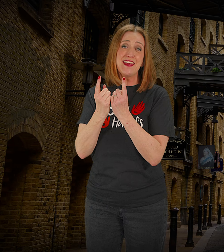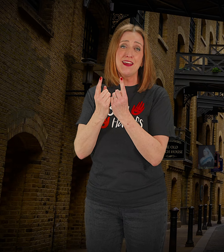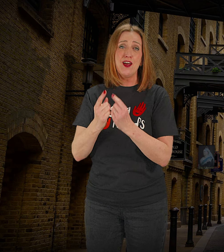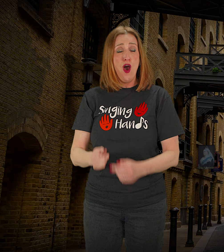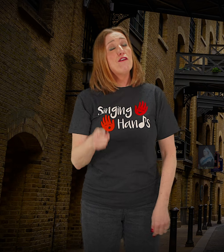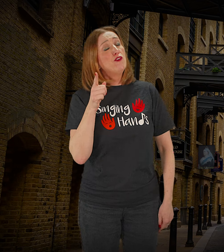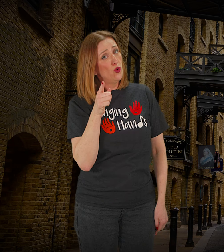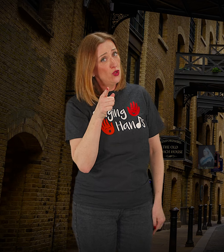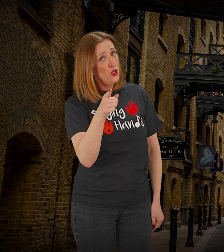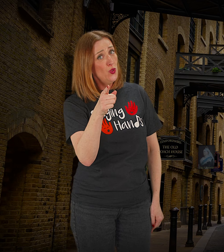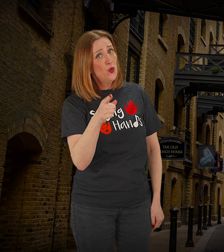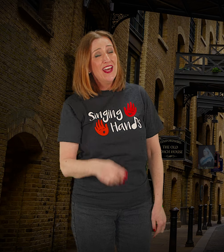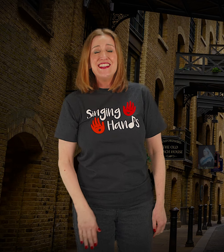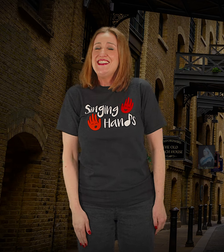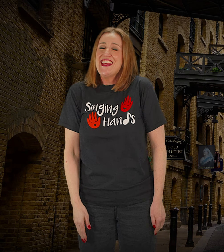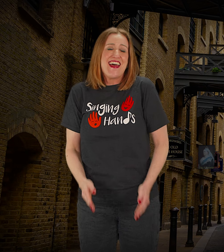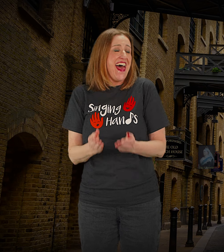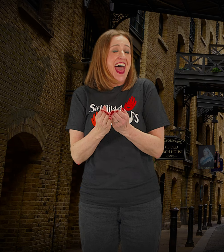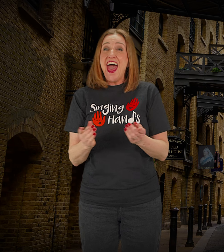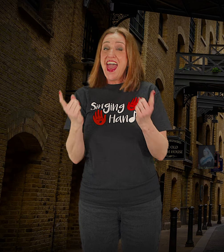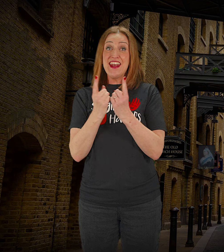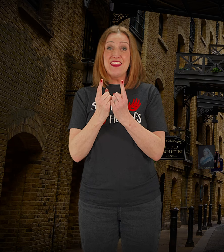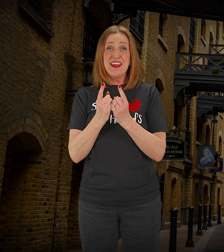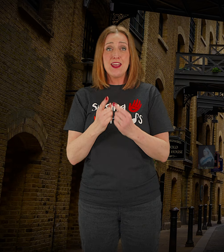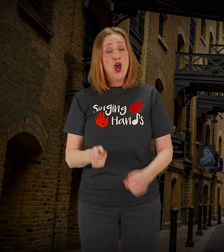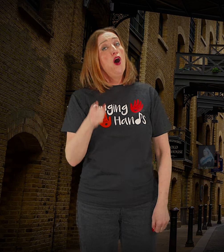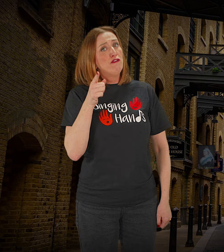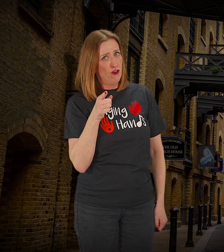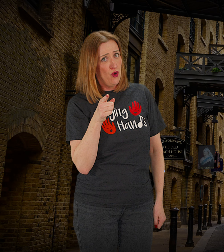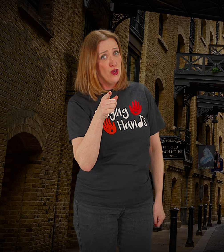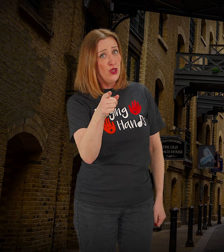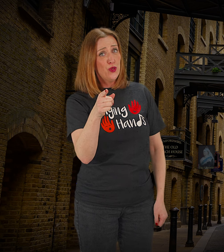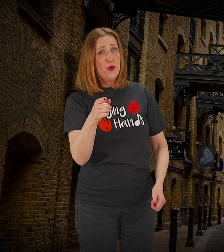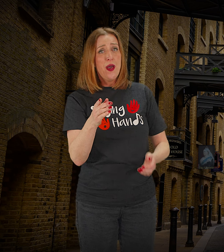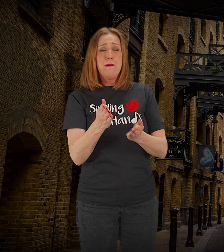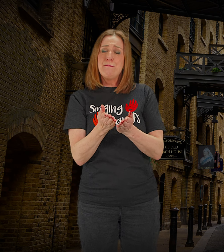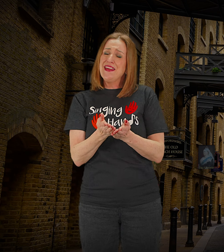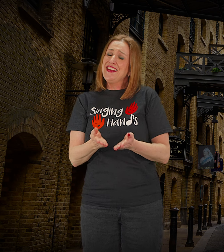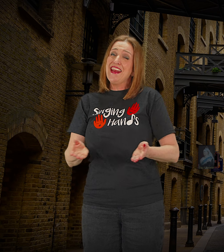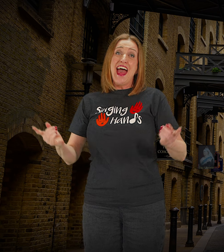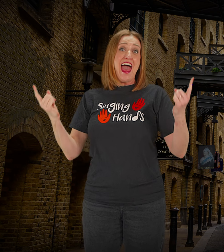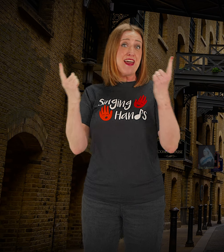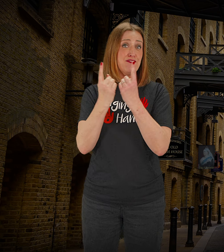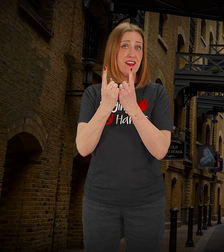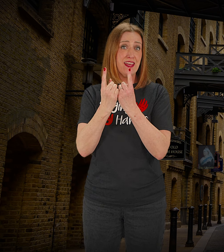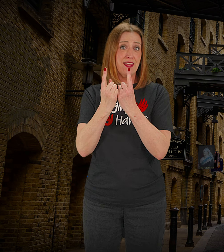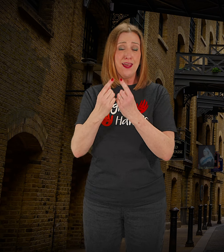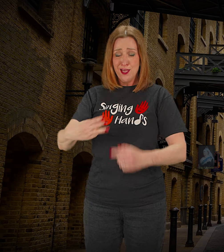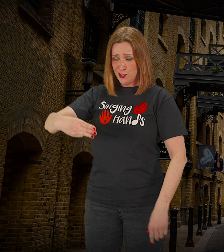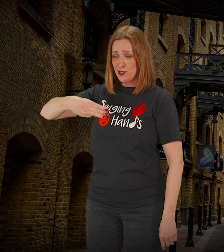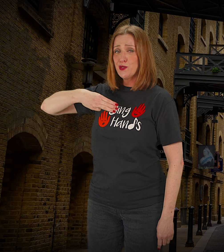for you, dear. Anything for you, mean everything to